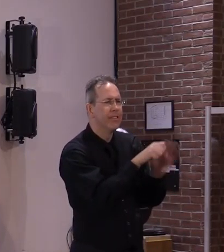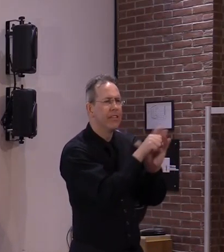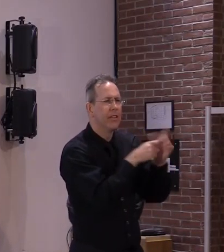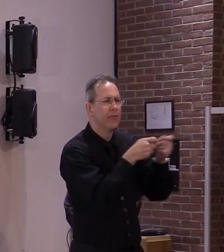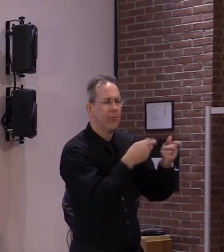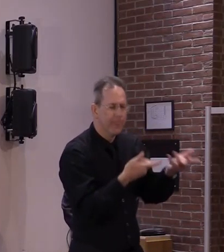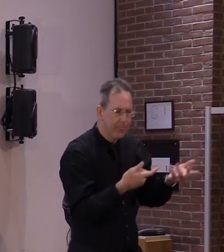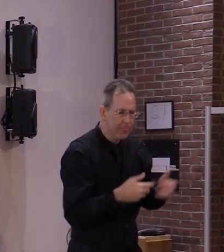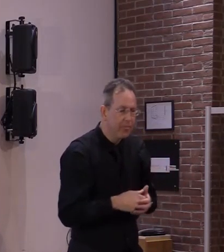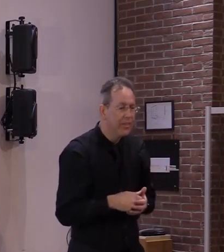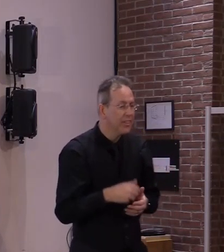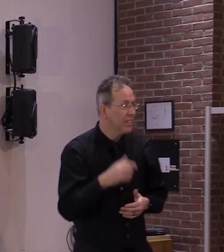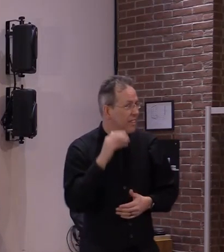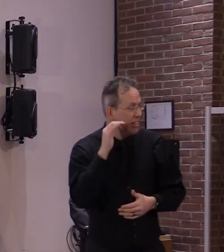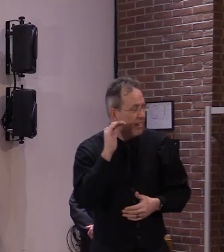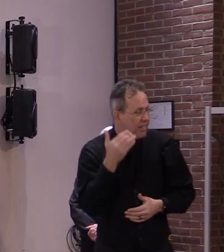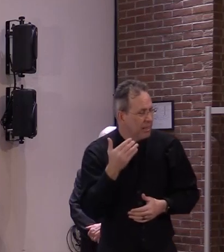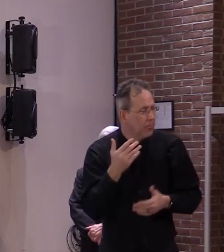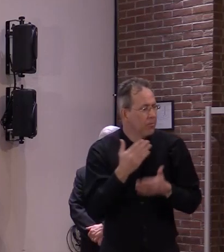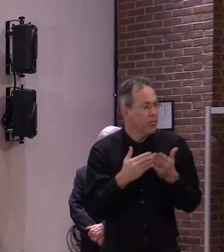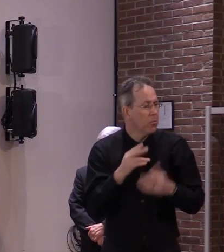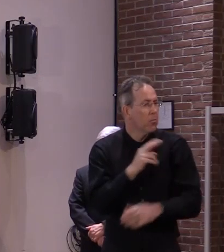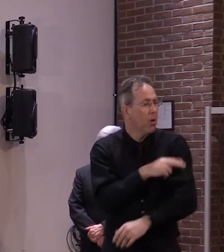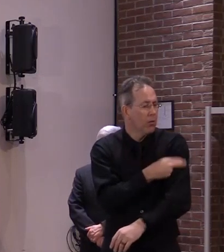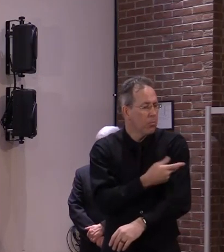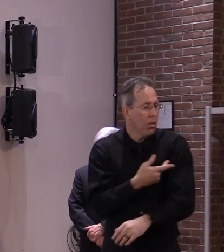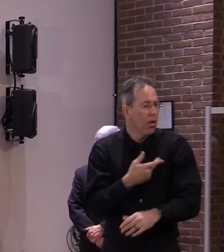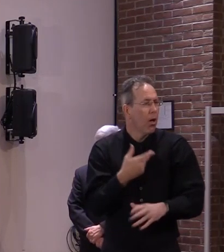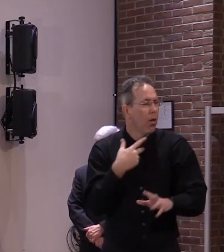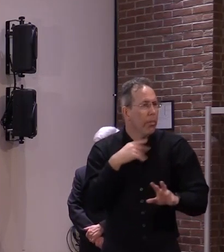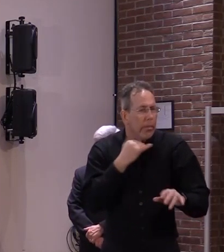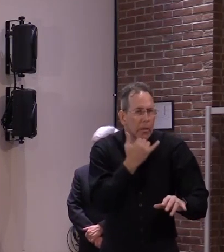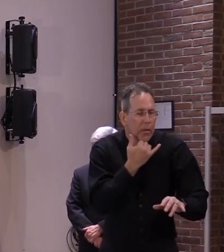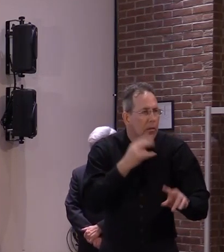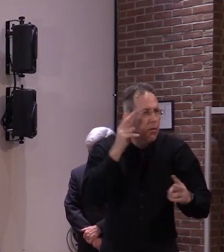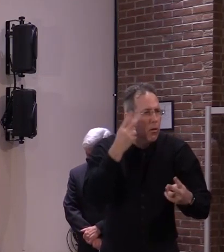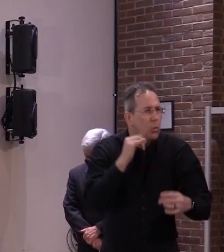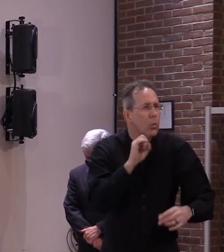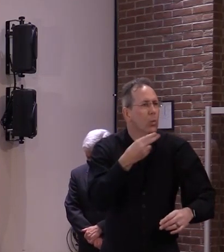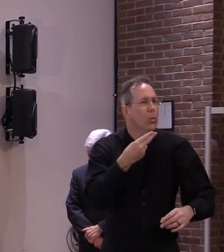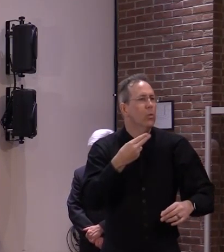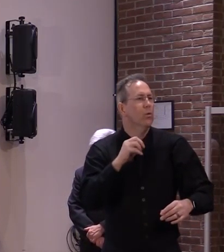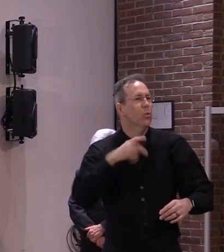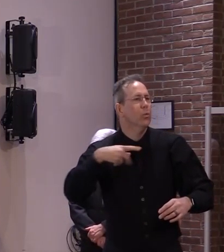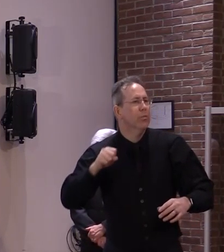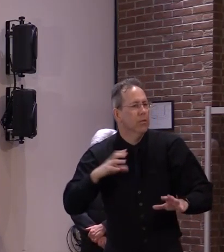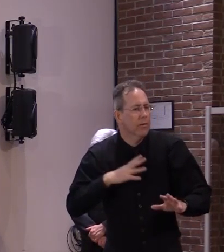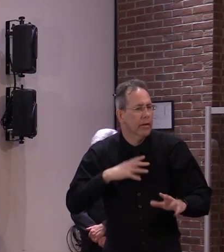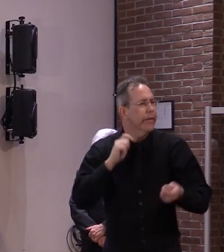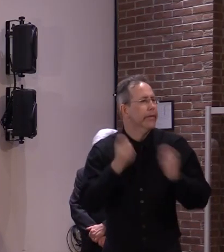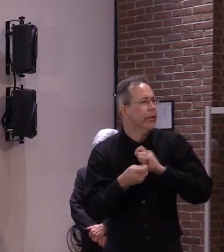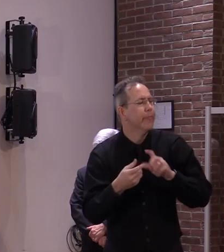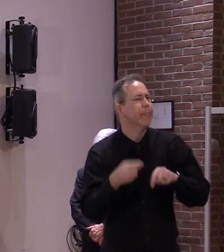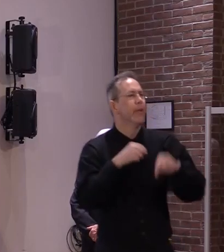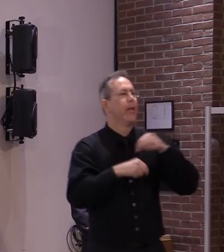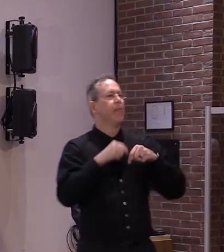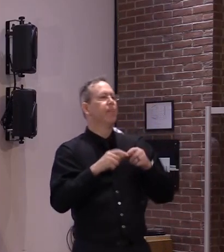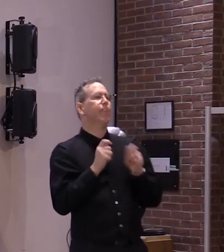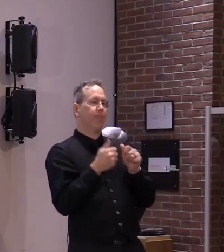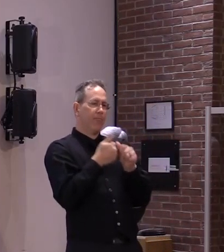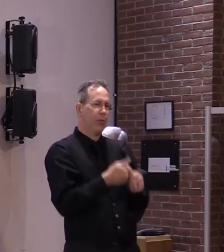we've since then come up with more clear guidance. I think Secretary Smith has spoken to them directly, and I would